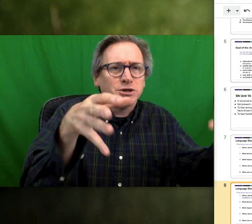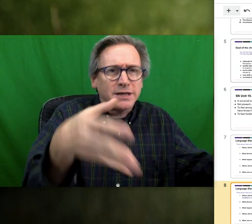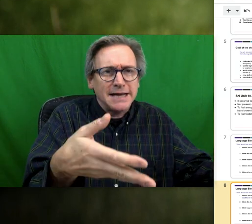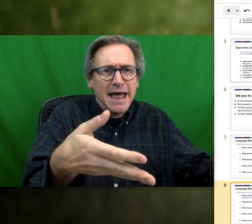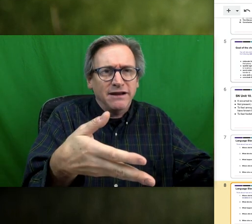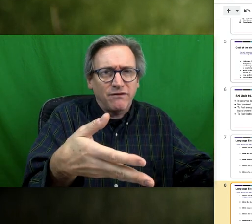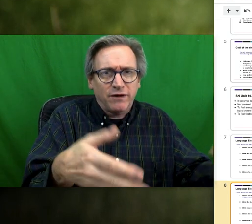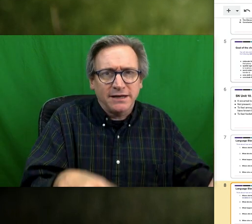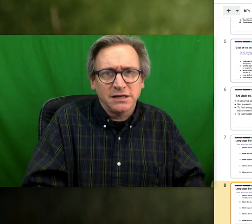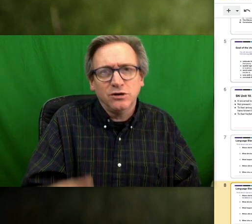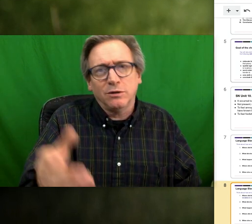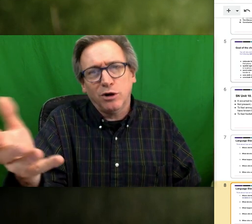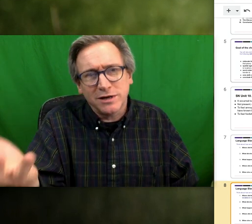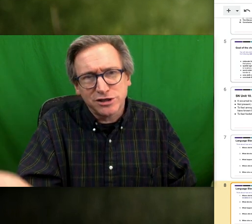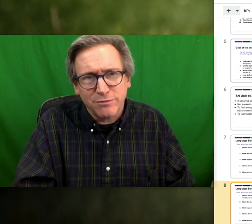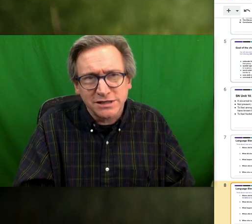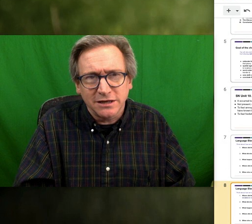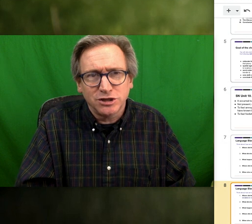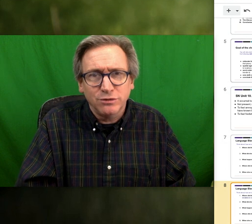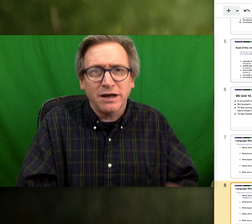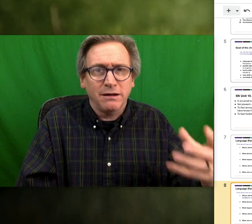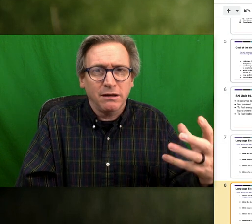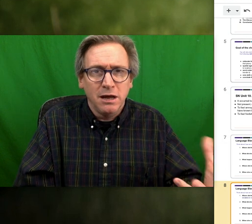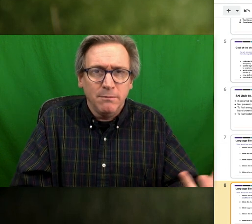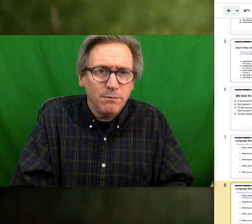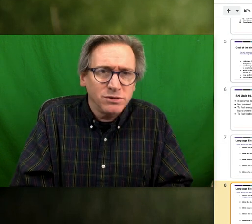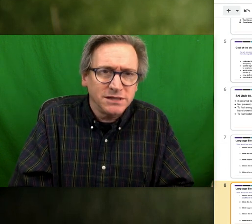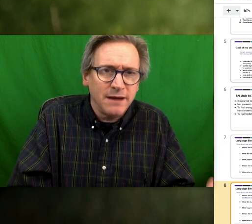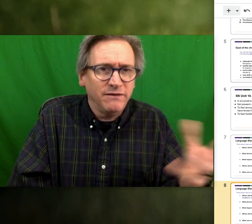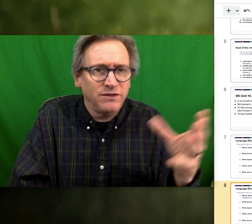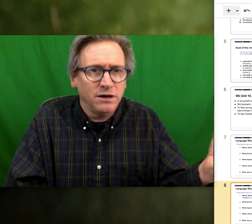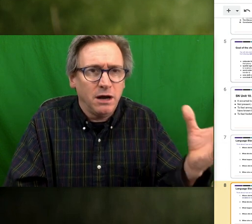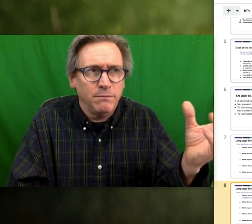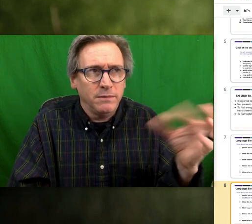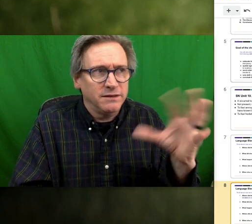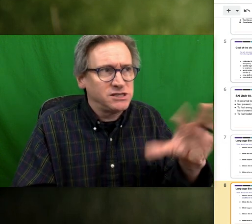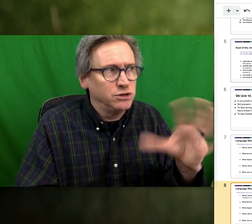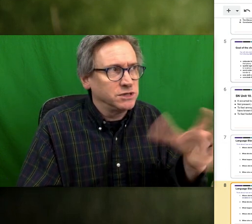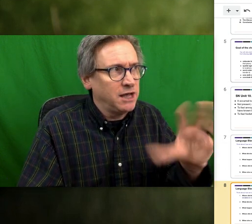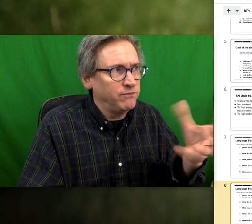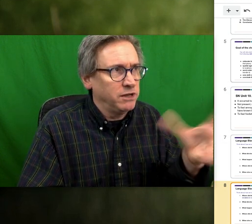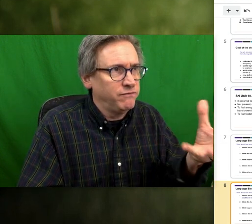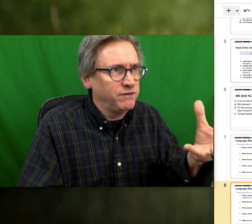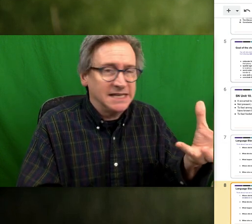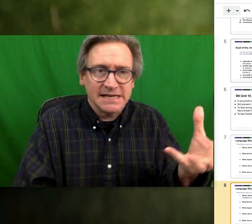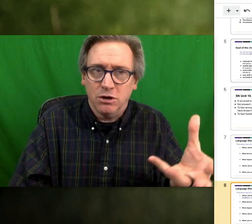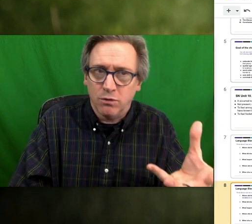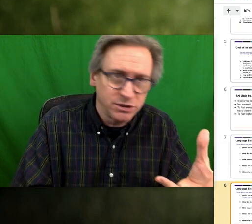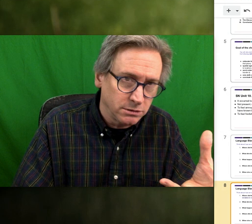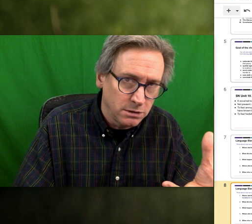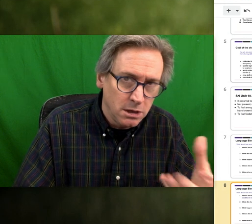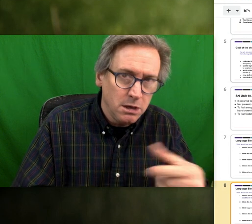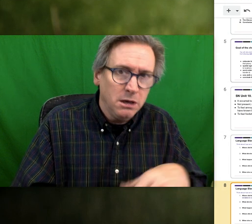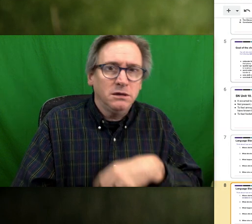comma to show that's an end of a phrase, you can put question marks in too, but most of the time, that's usually helpful if it's a yes-no